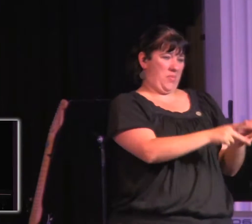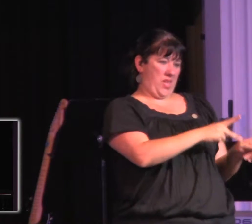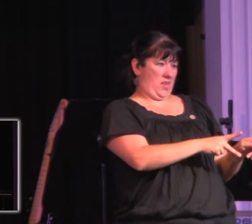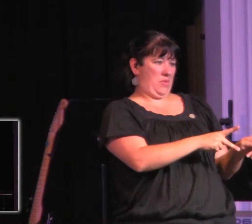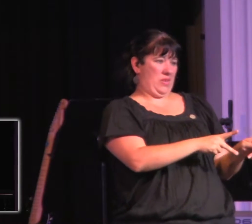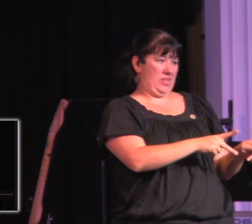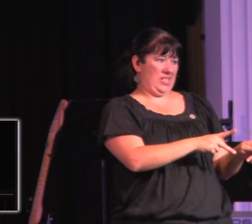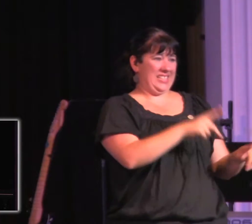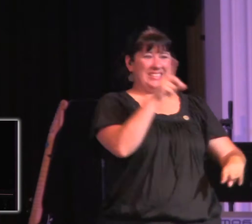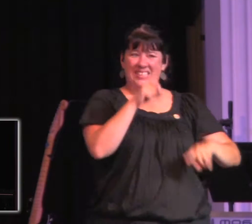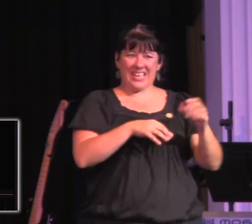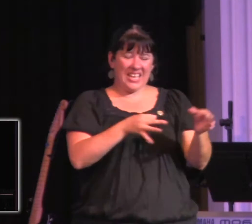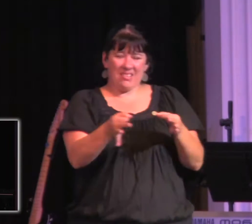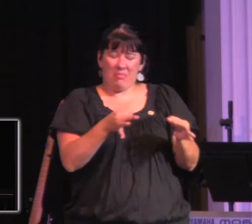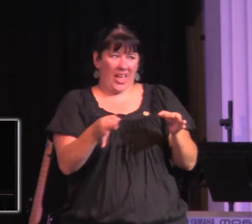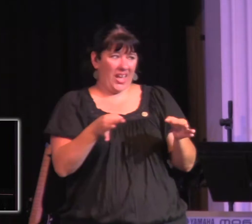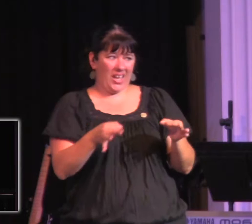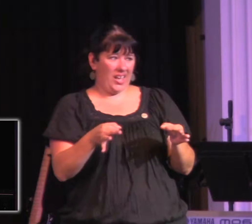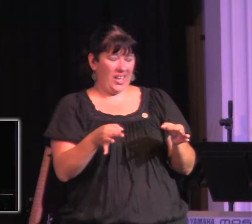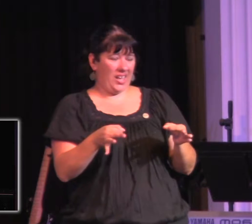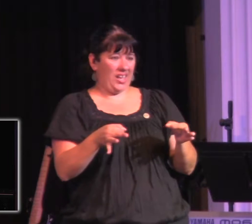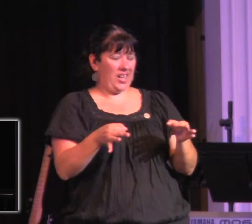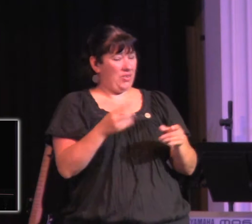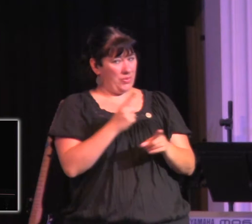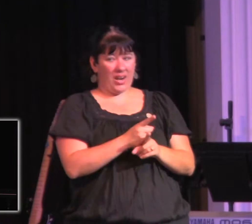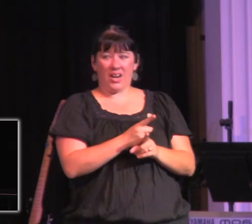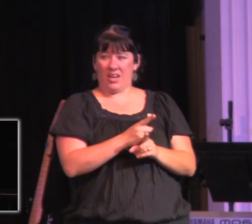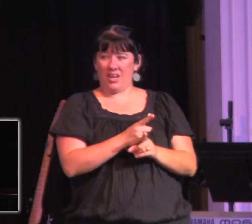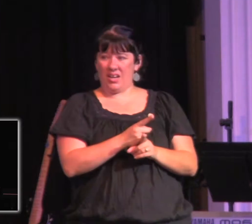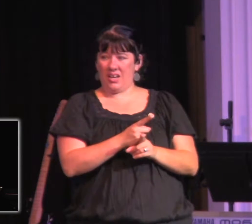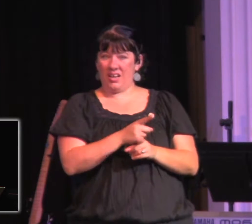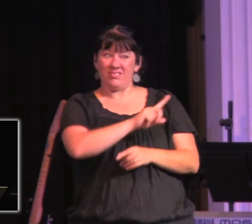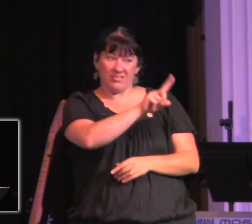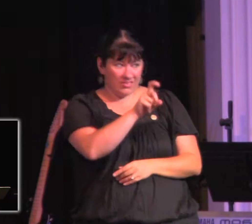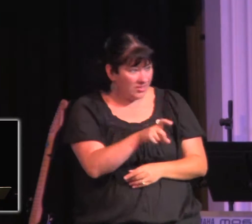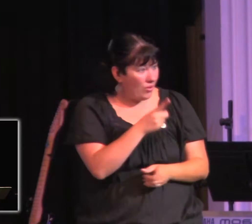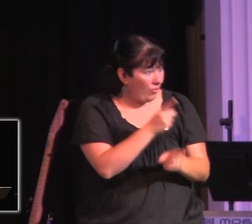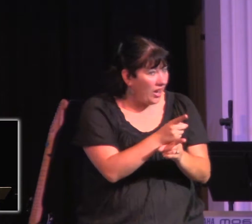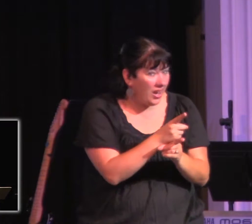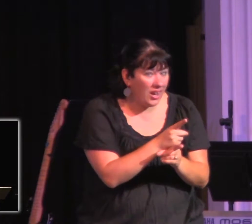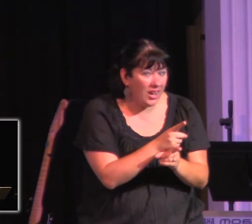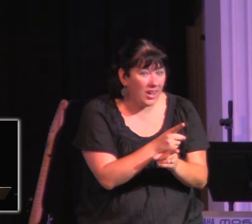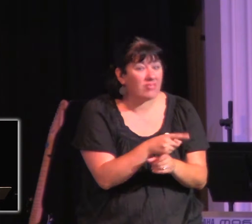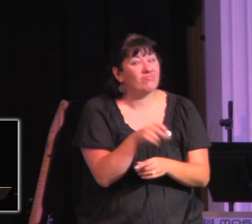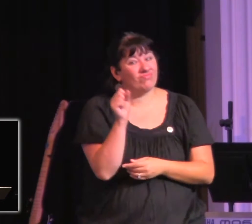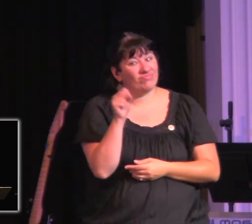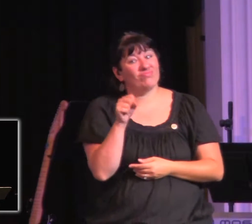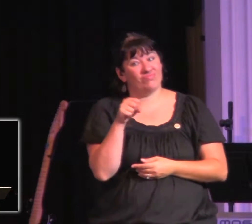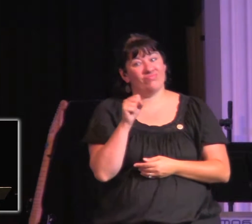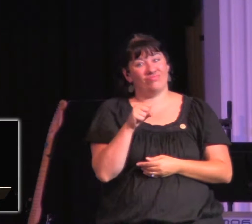people. Isn't that right? You know, this morning, is that right? Bad things happen to good people.